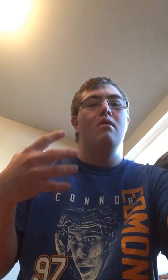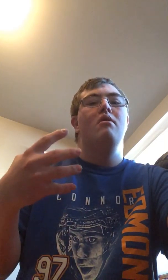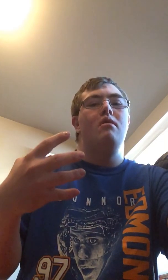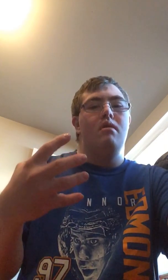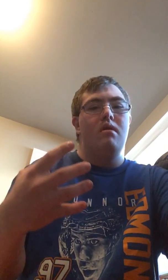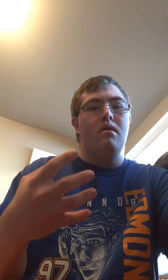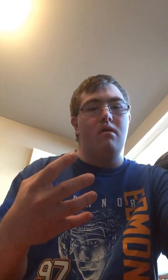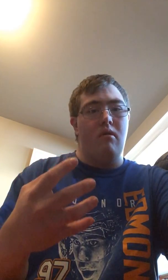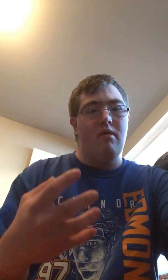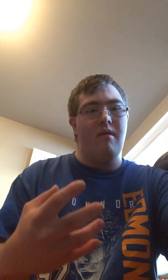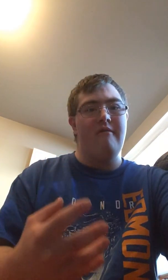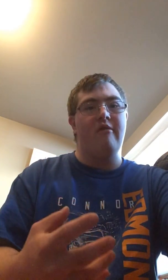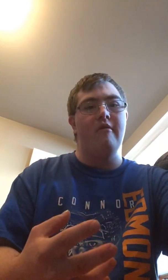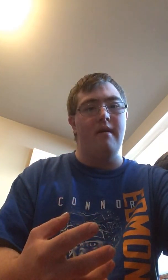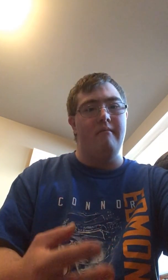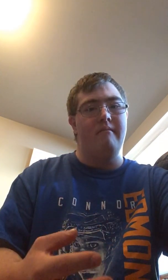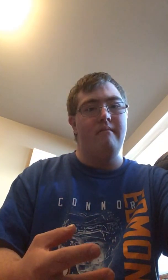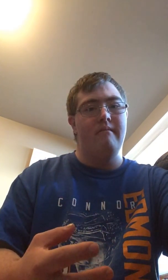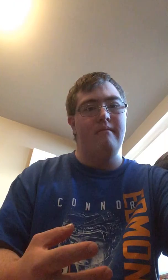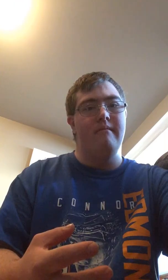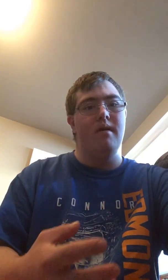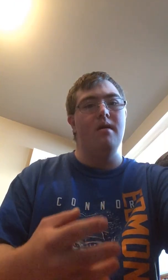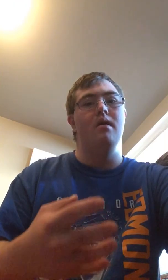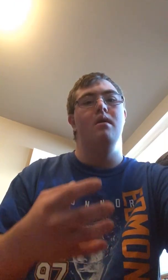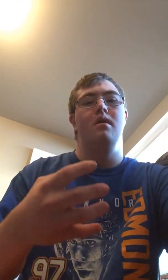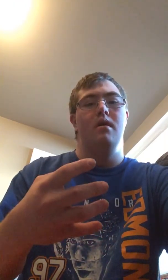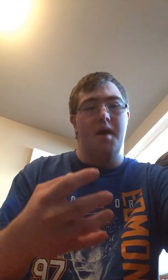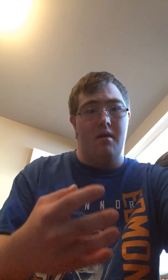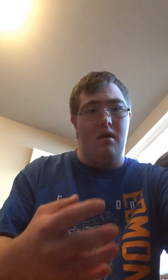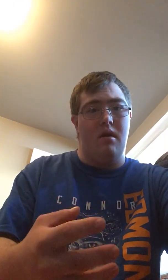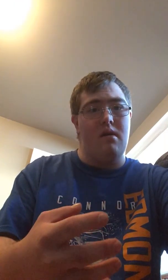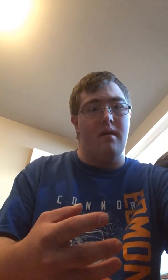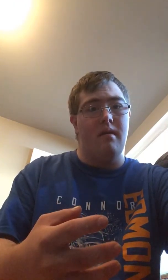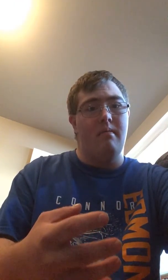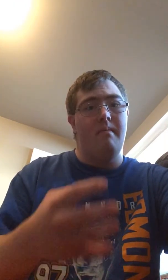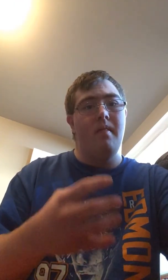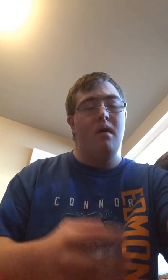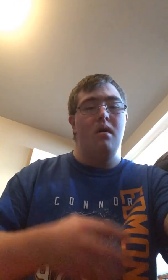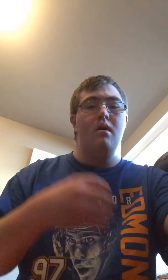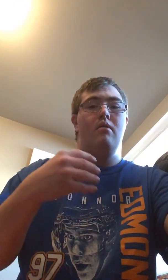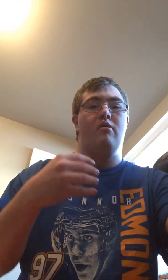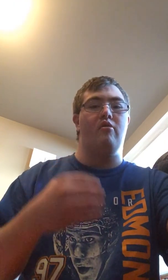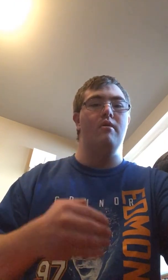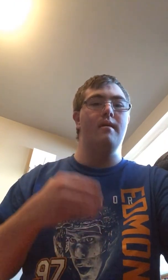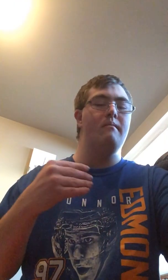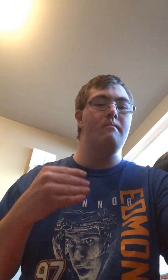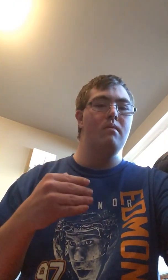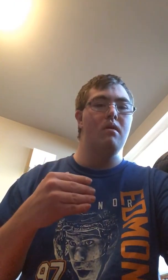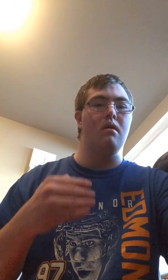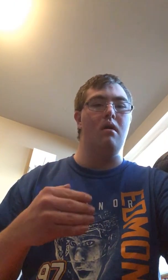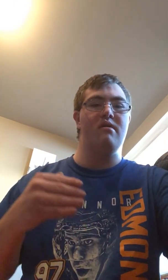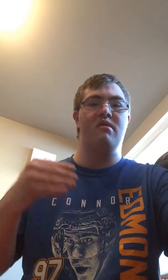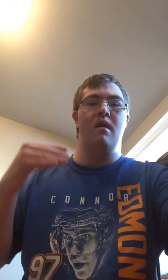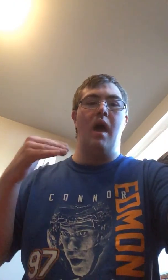You also have sodium in your urine. Sodium can cause